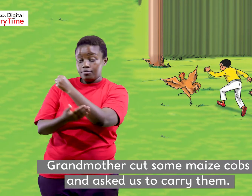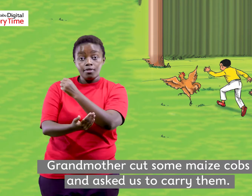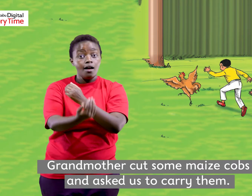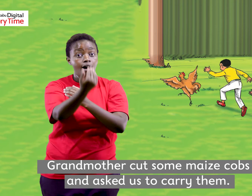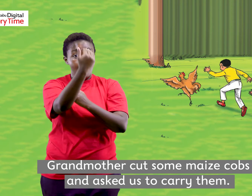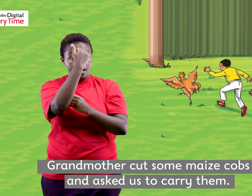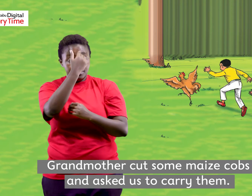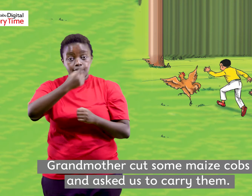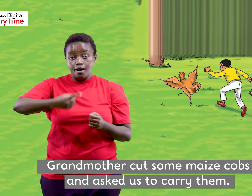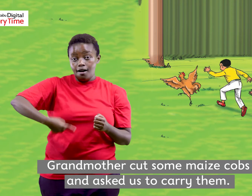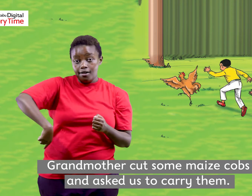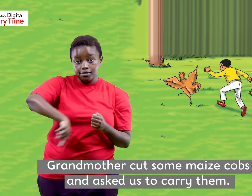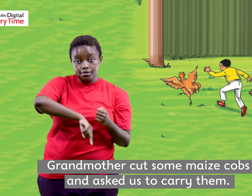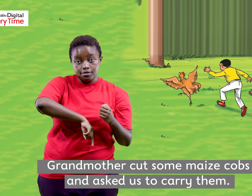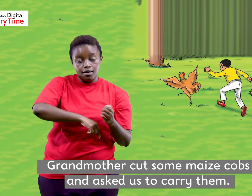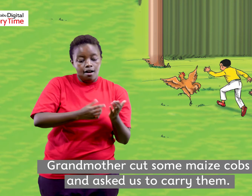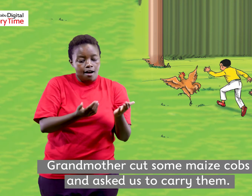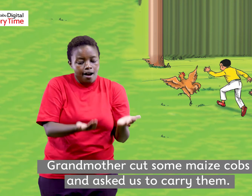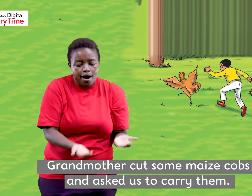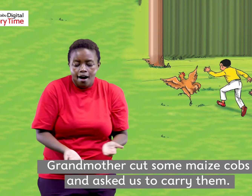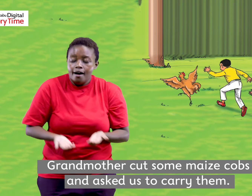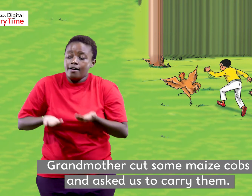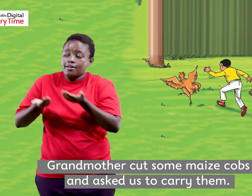Grandmother cut some maize cobs and asked us to carry them.